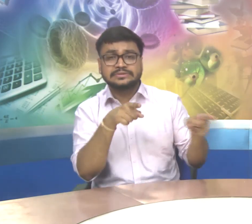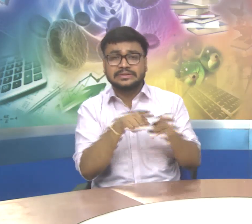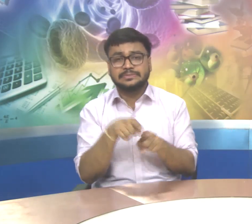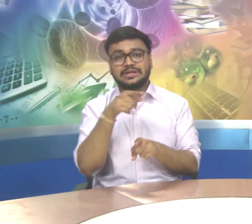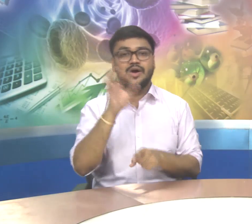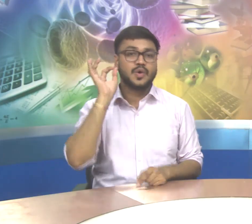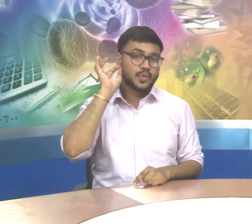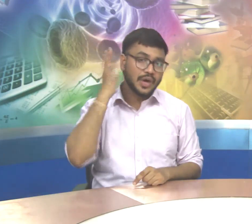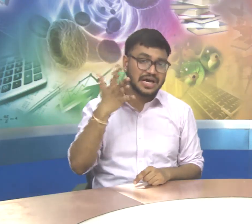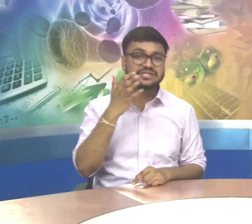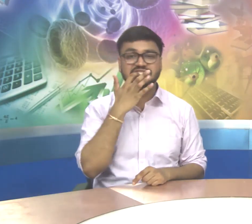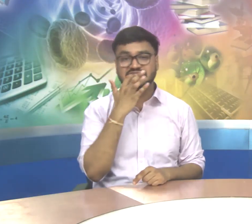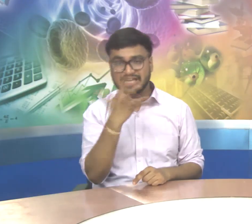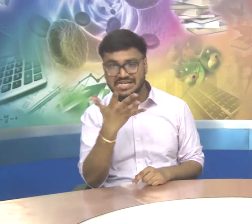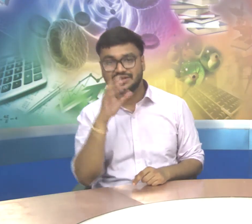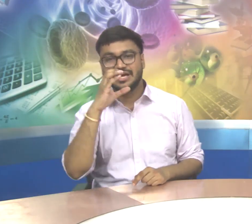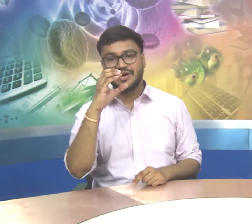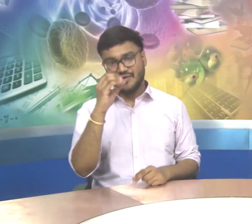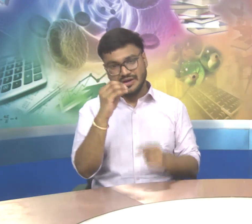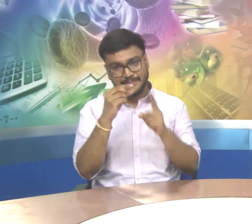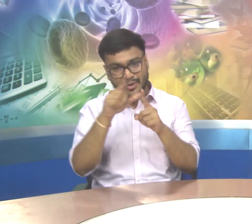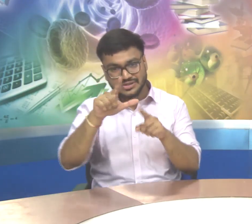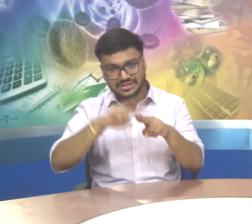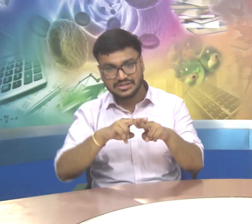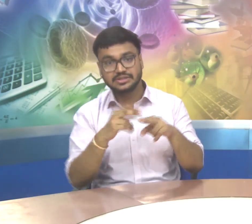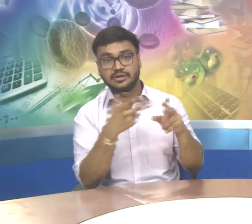Some metals like gold, silver and platinum